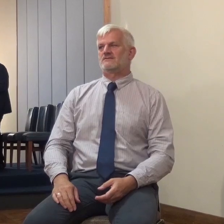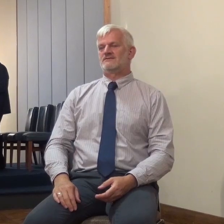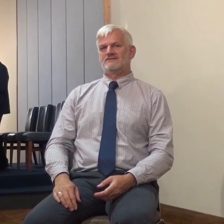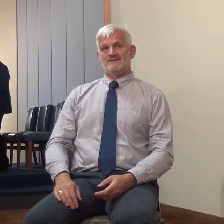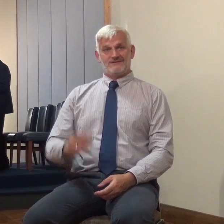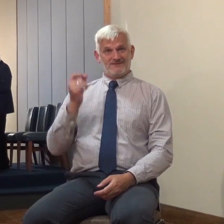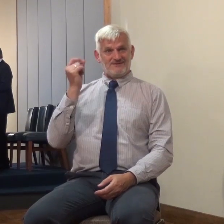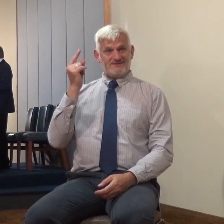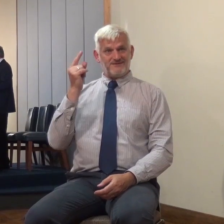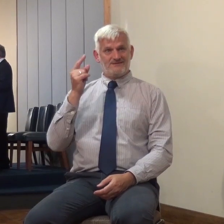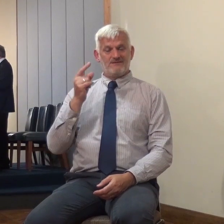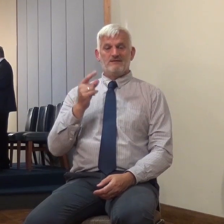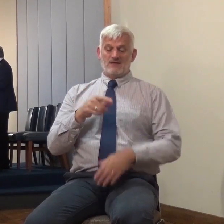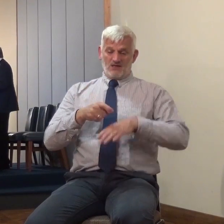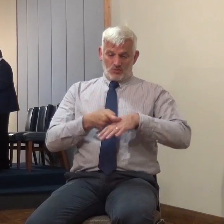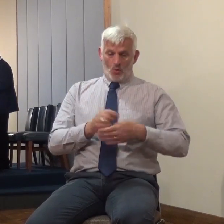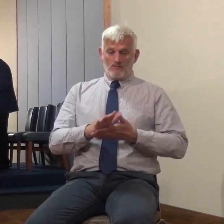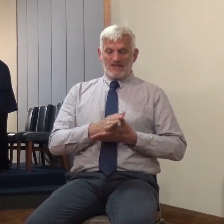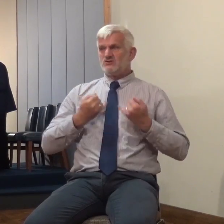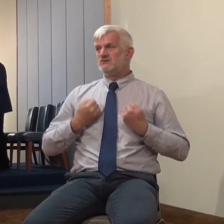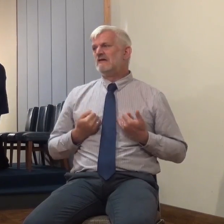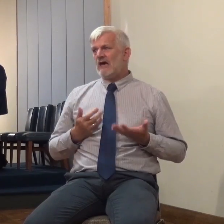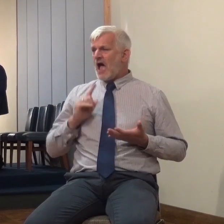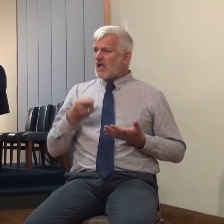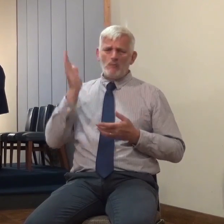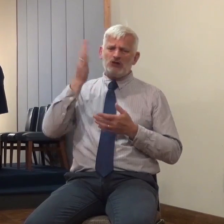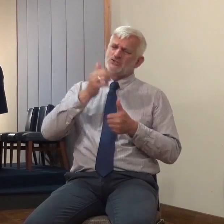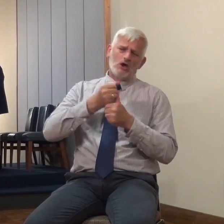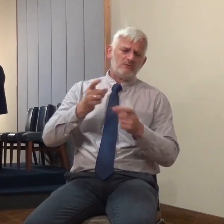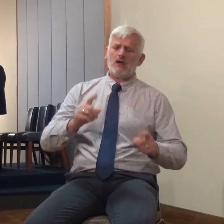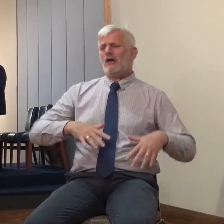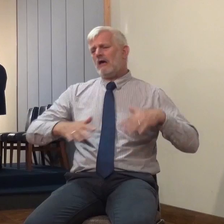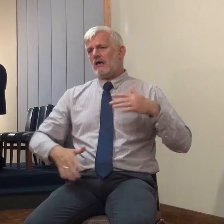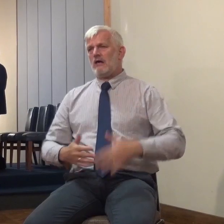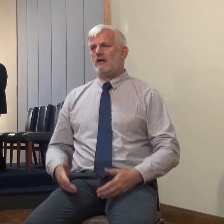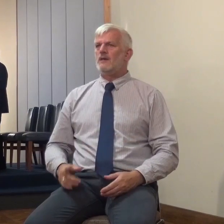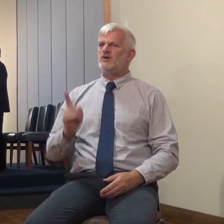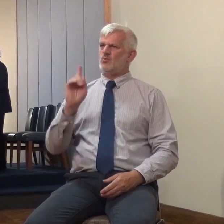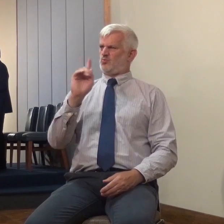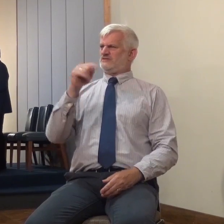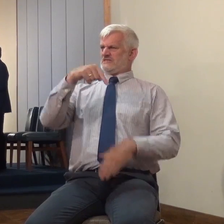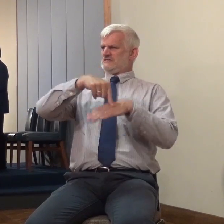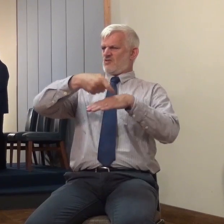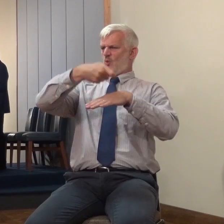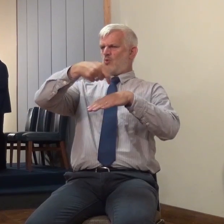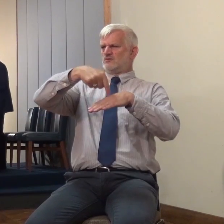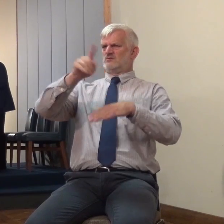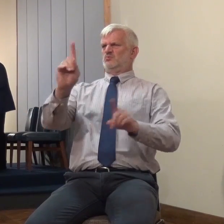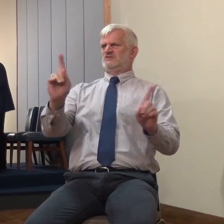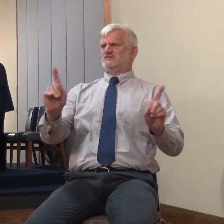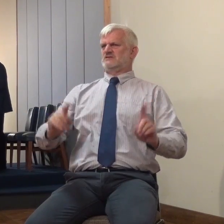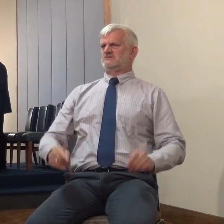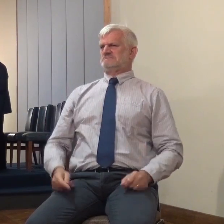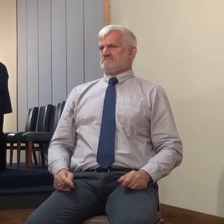what we are seeing here, can we get a little nearer to specify what the precise nature of this hindrance